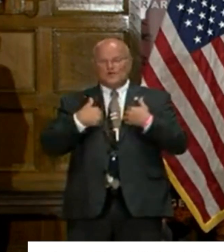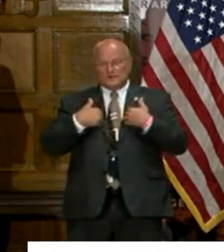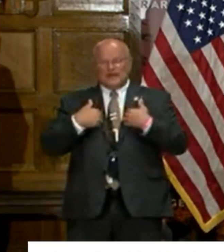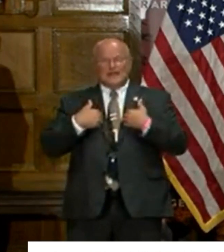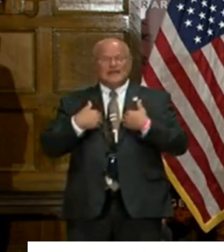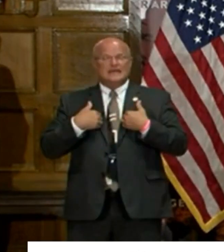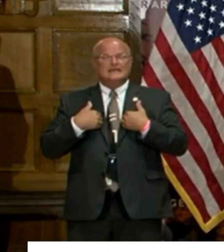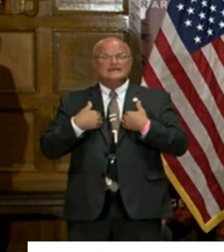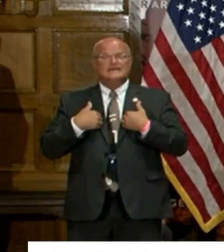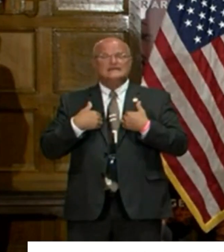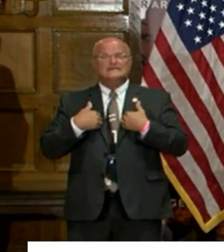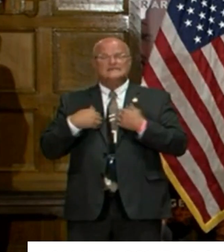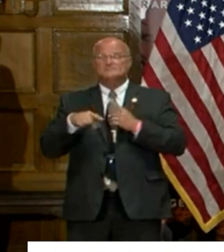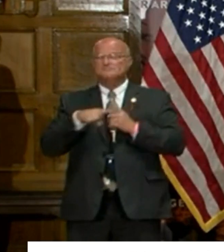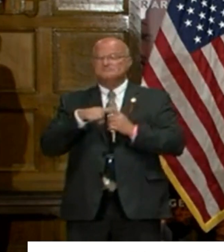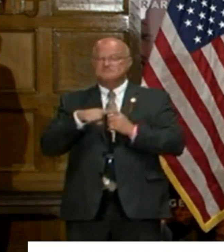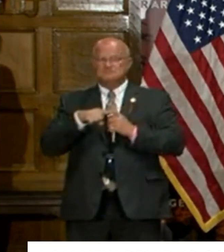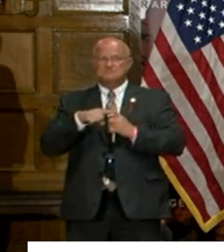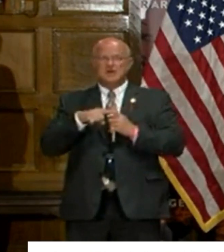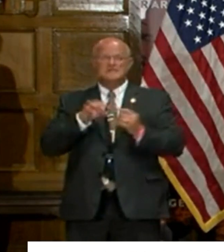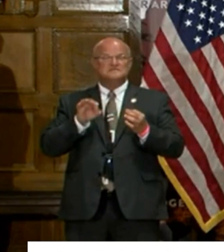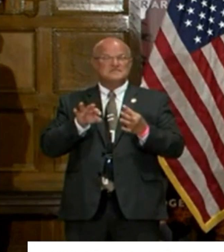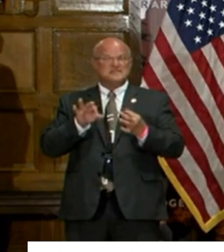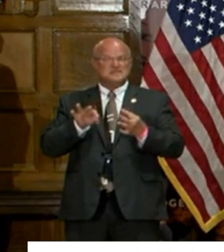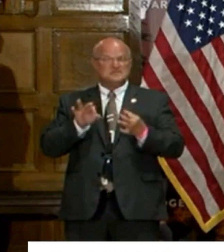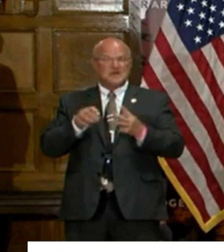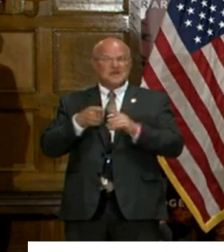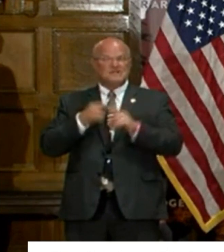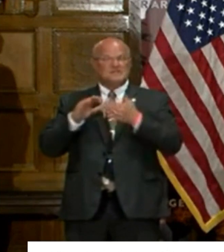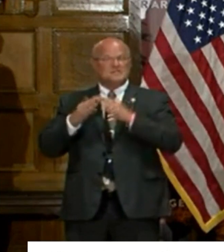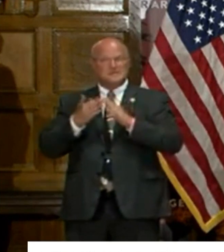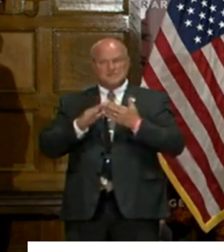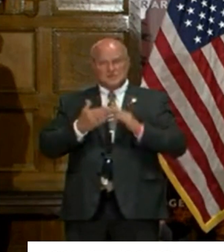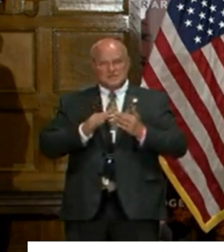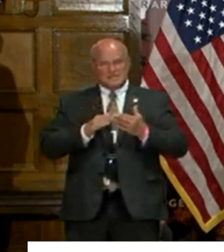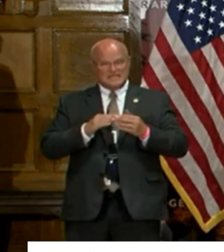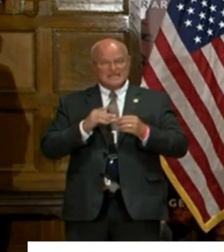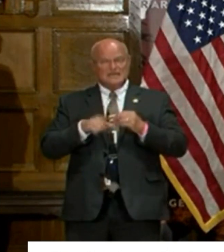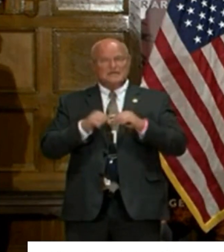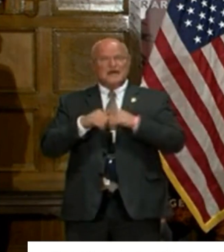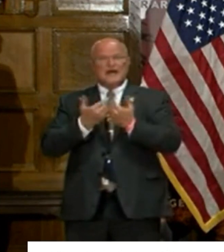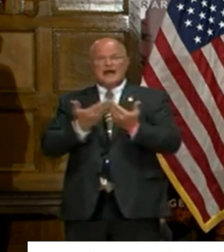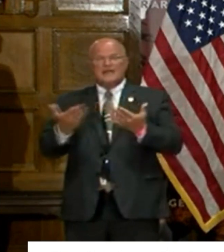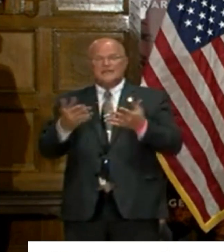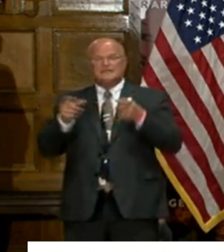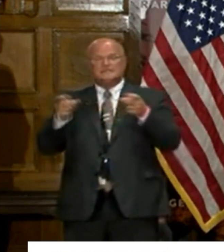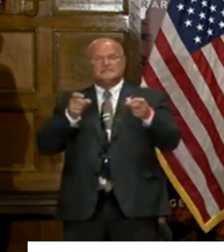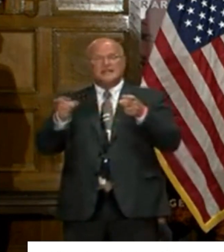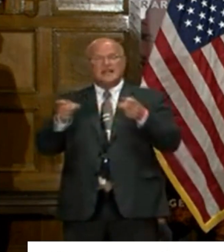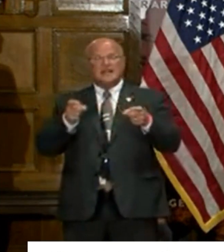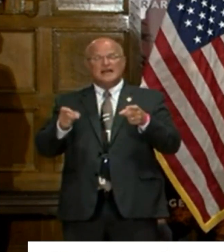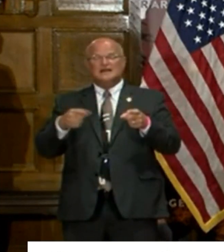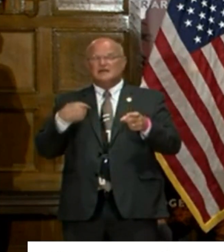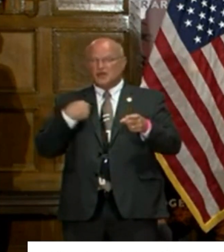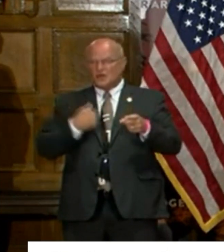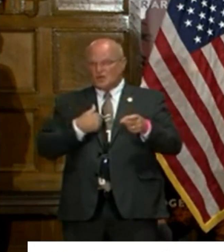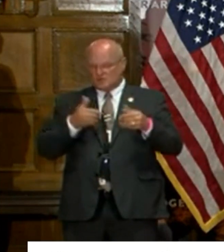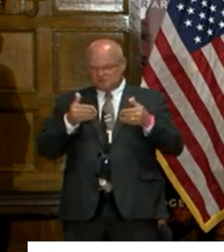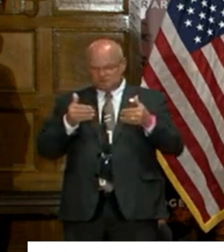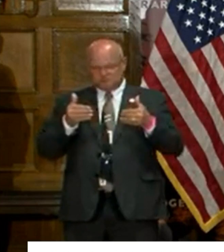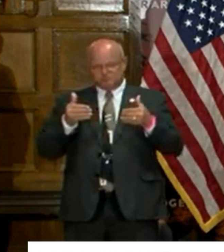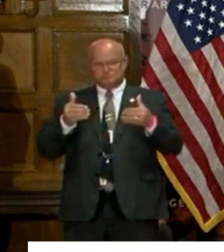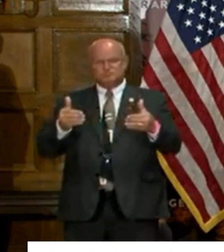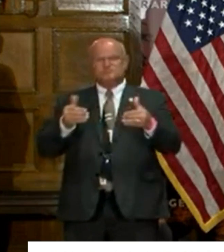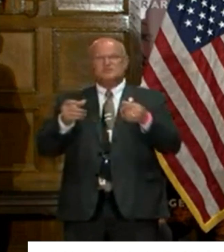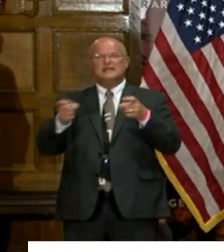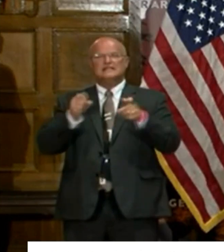very positive feedback from the community on how things are being handled, and we will just move forward